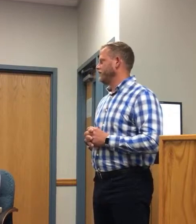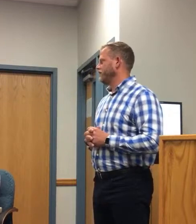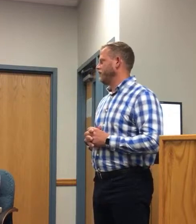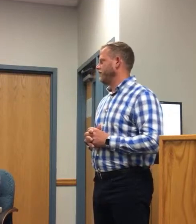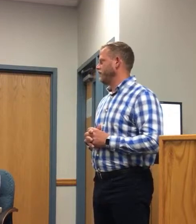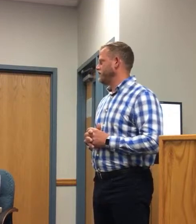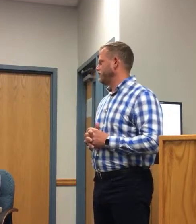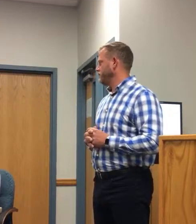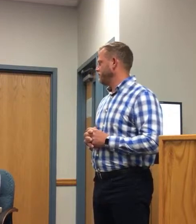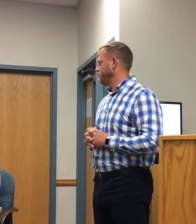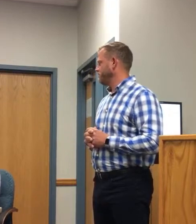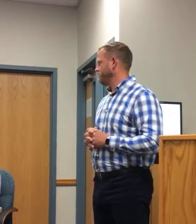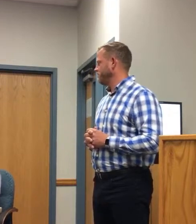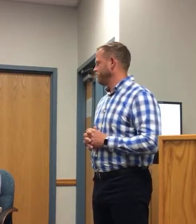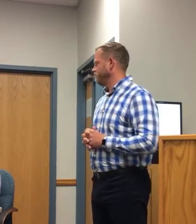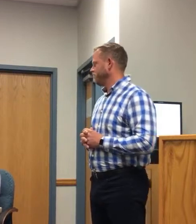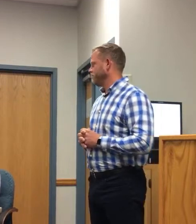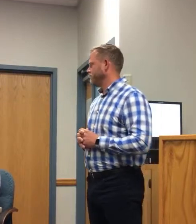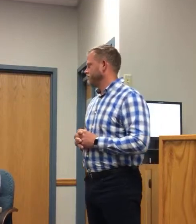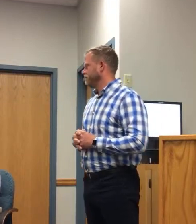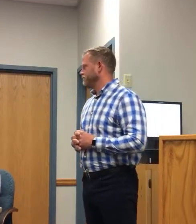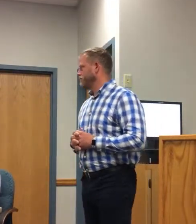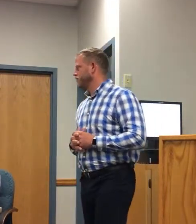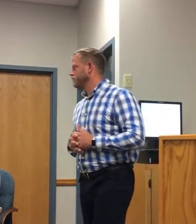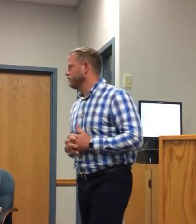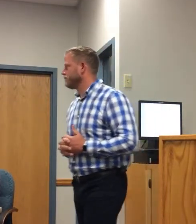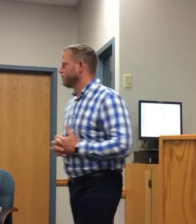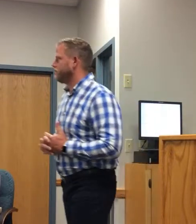a bit of an issue.